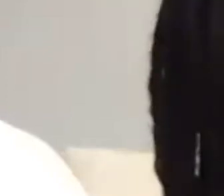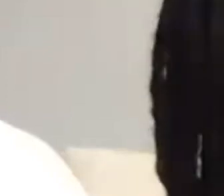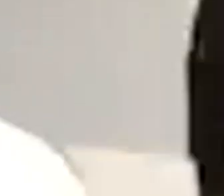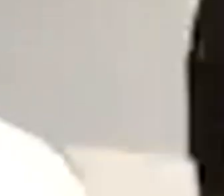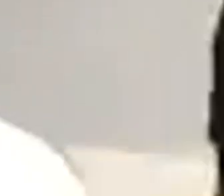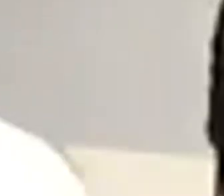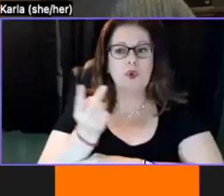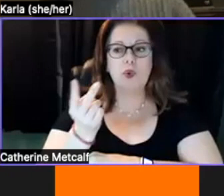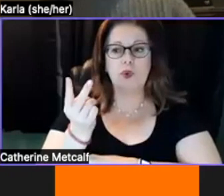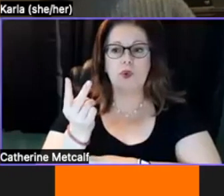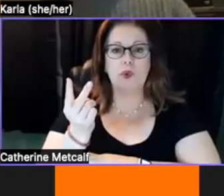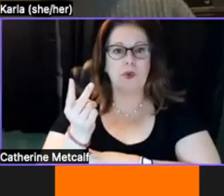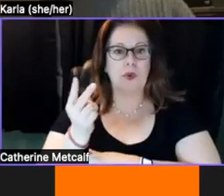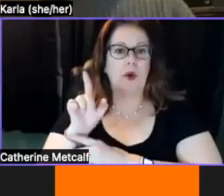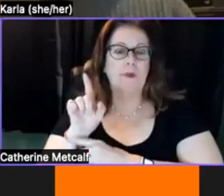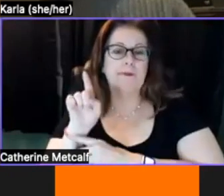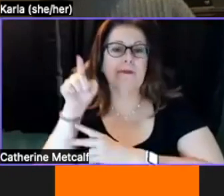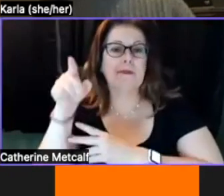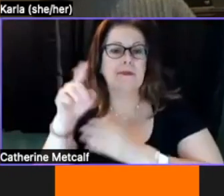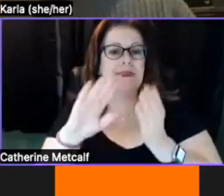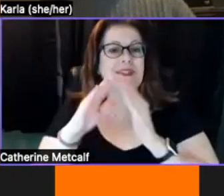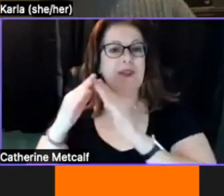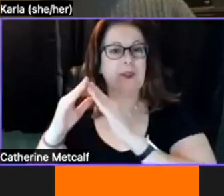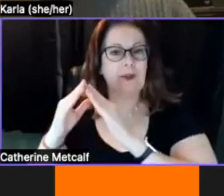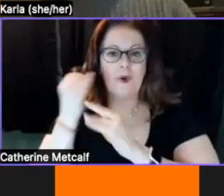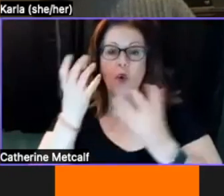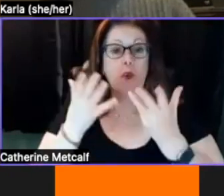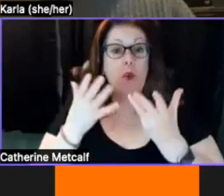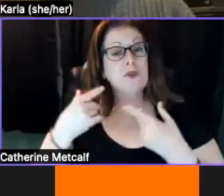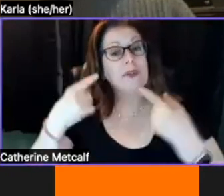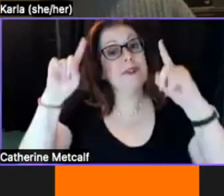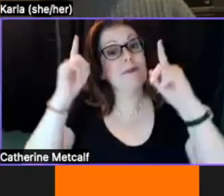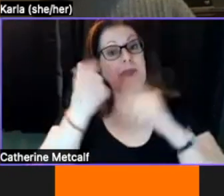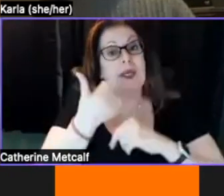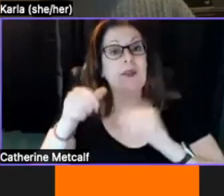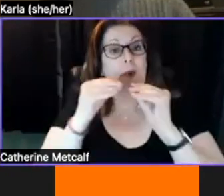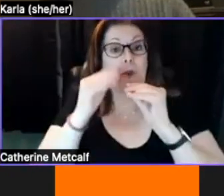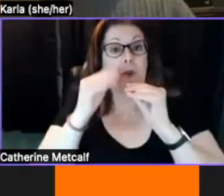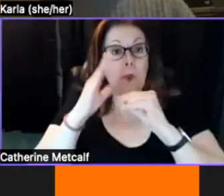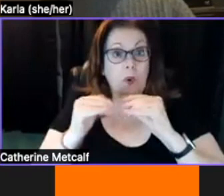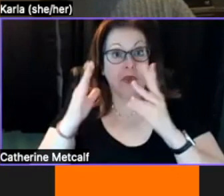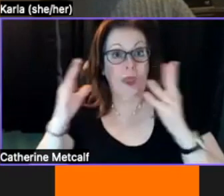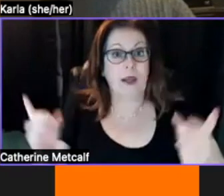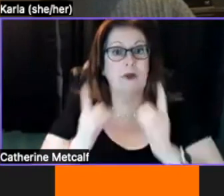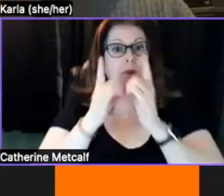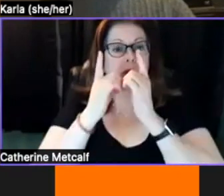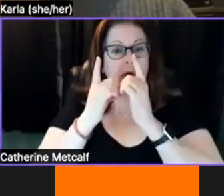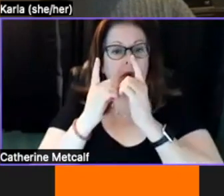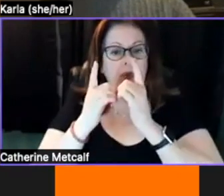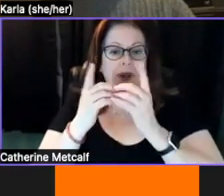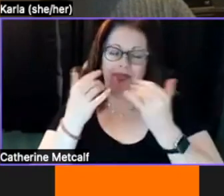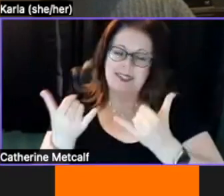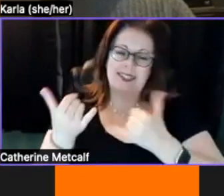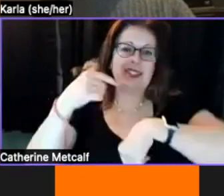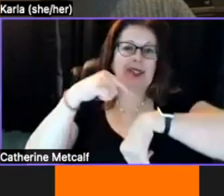on opposite sides of the room now if we want to accomplish anything more than convergence. This time you gave in